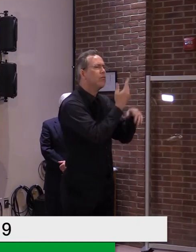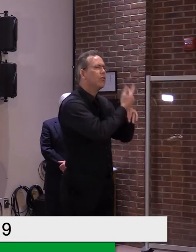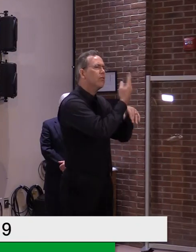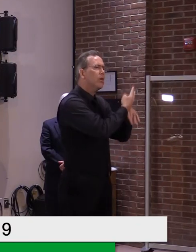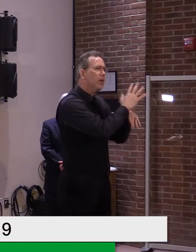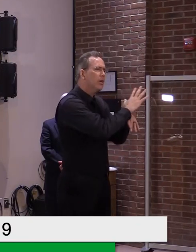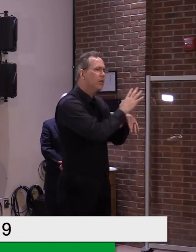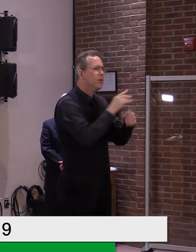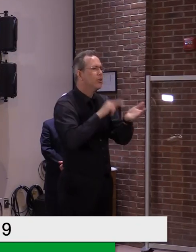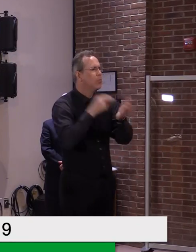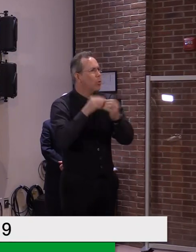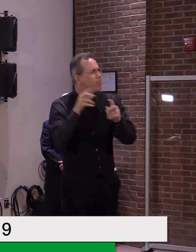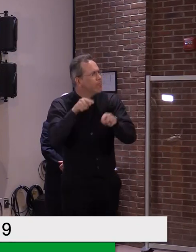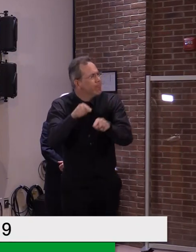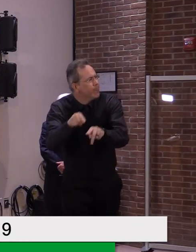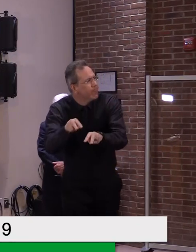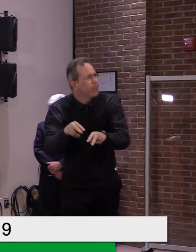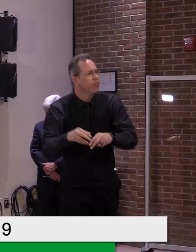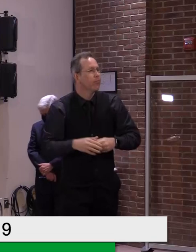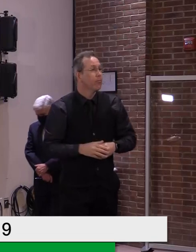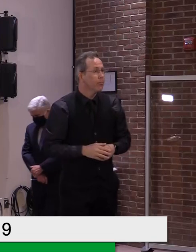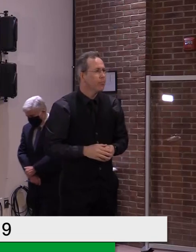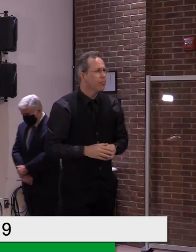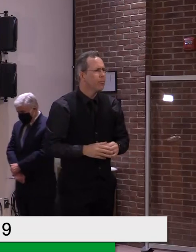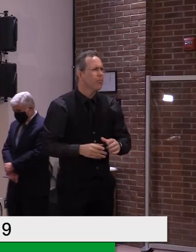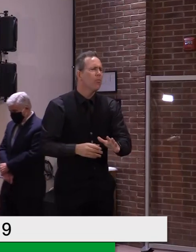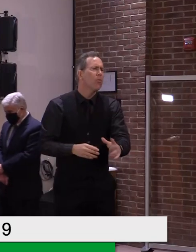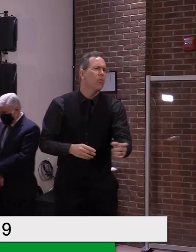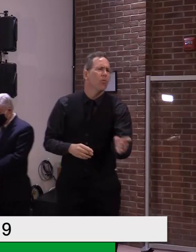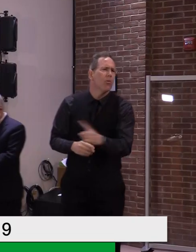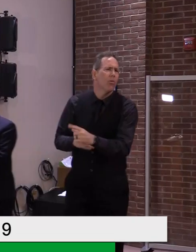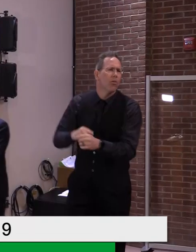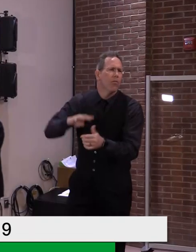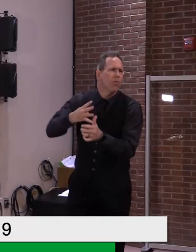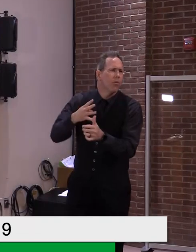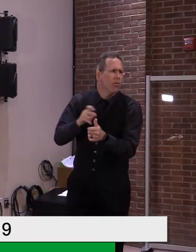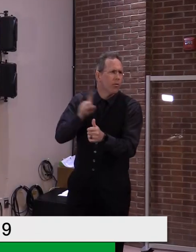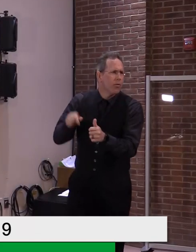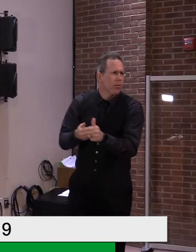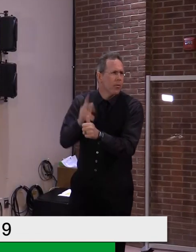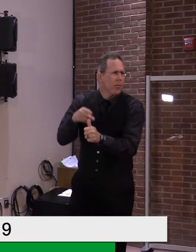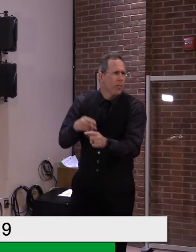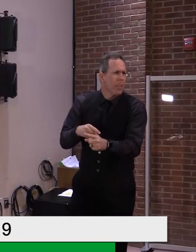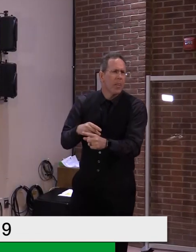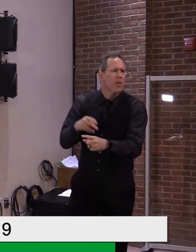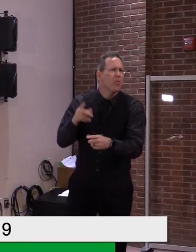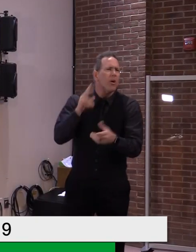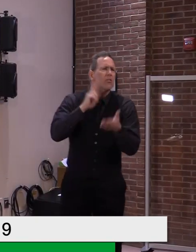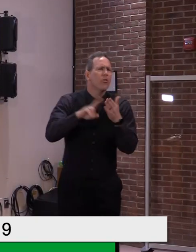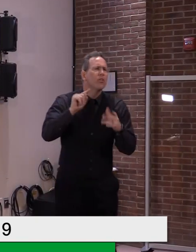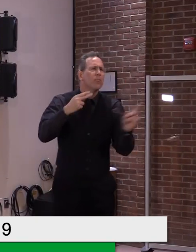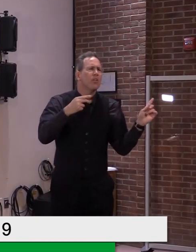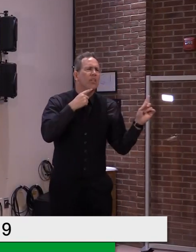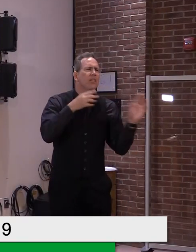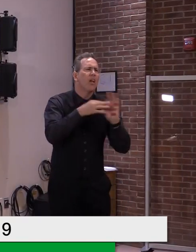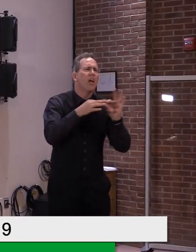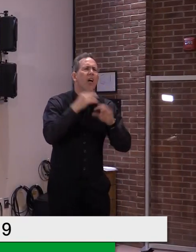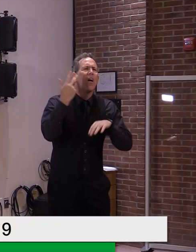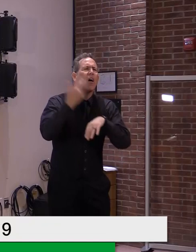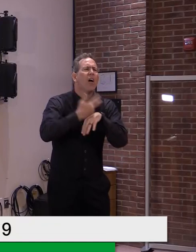why it would take 3 to 4 days to publicly announce what testing is in